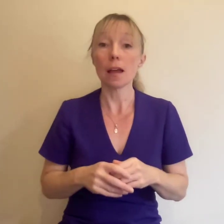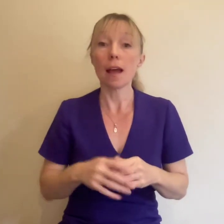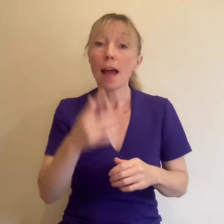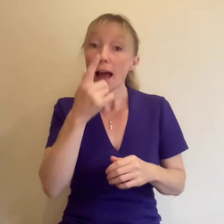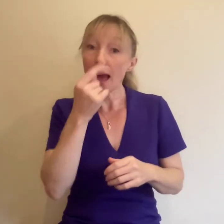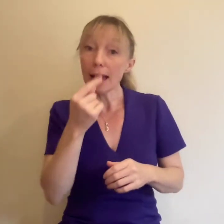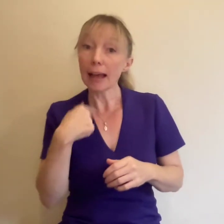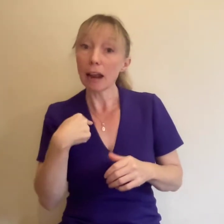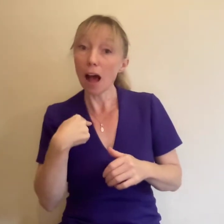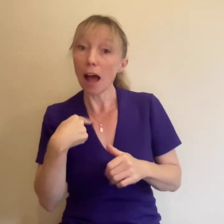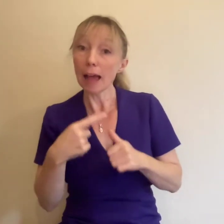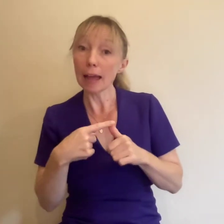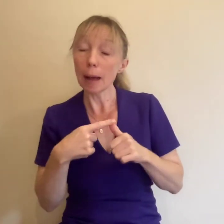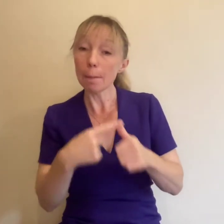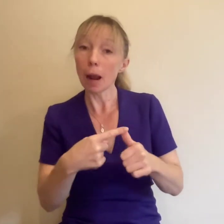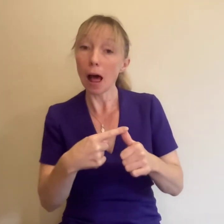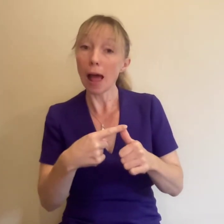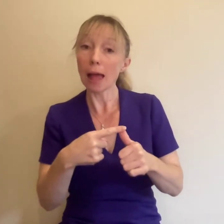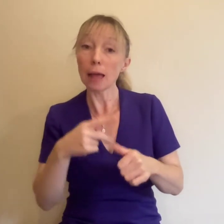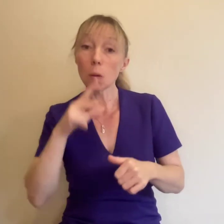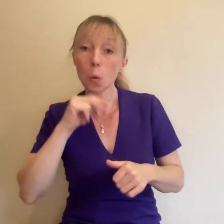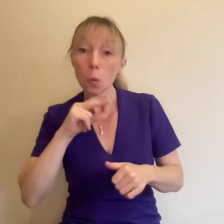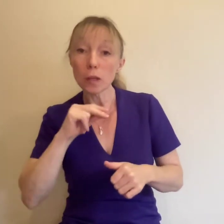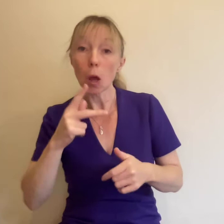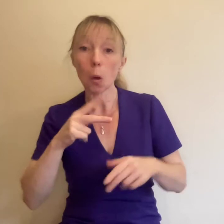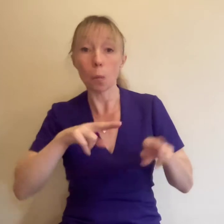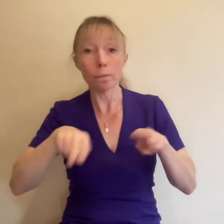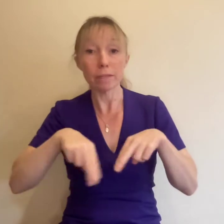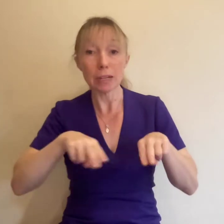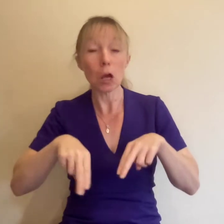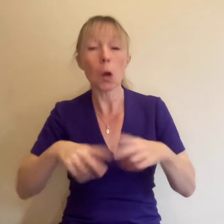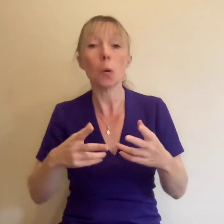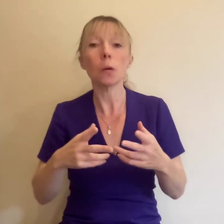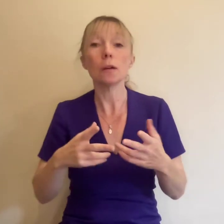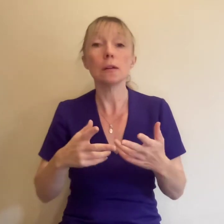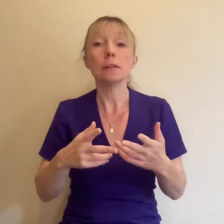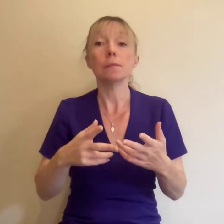submit your answers to the entry form questions, eligibility supporting